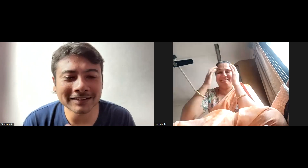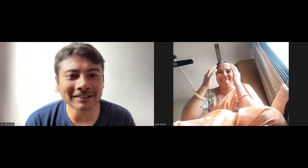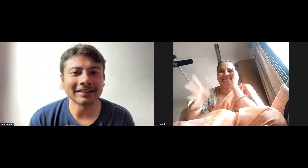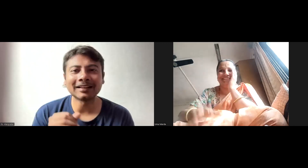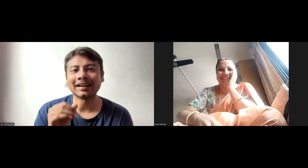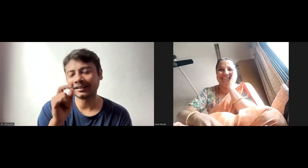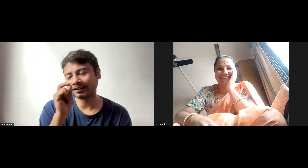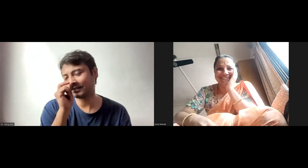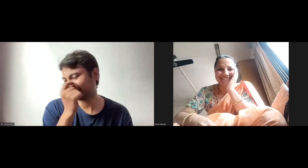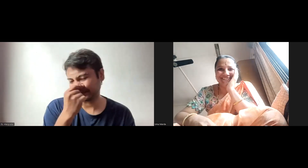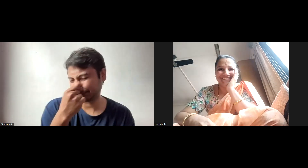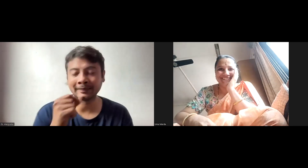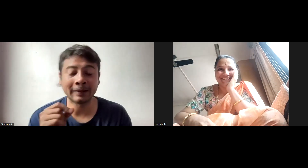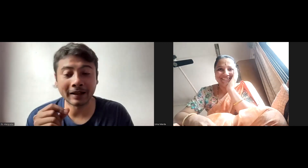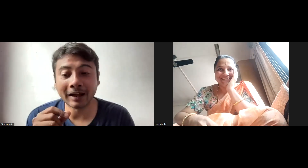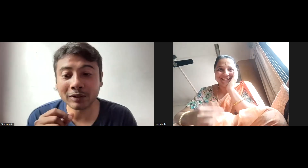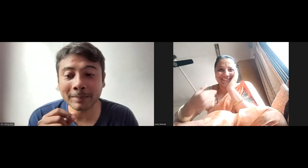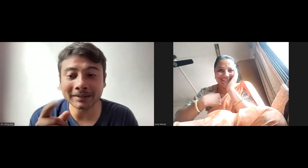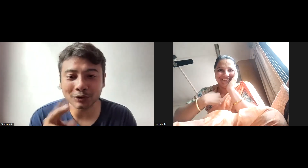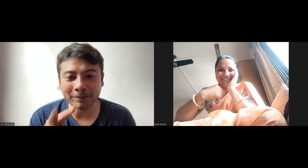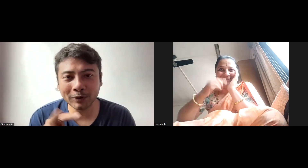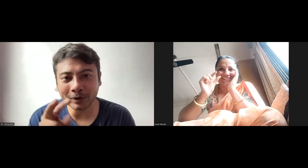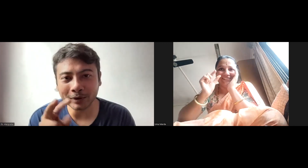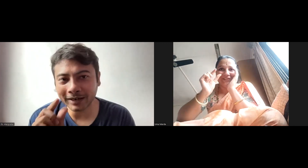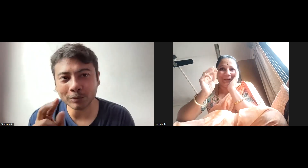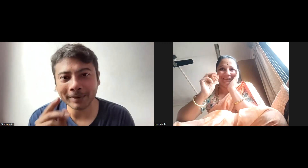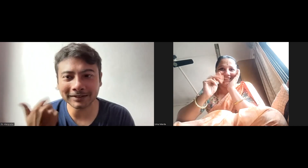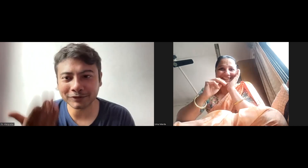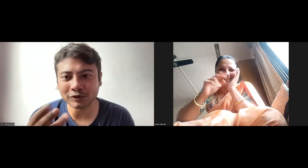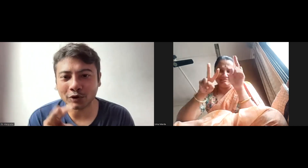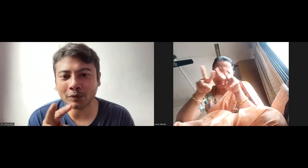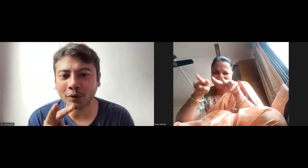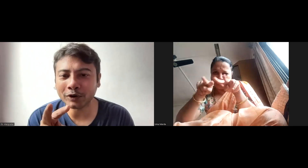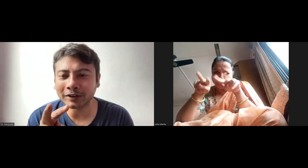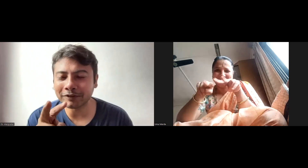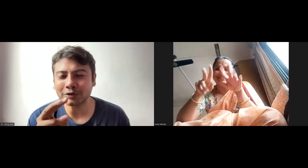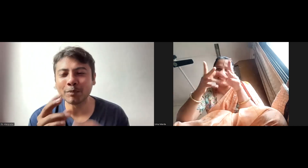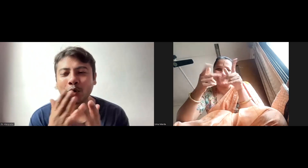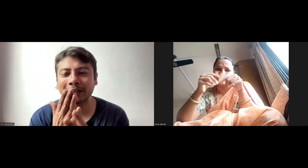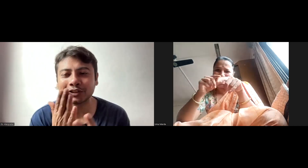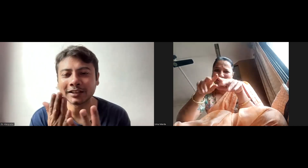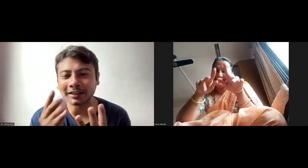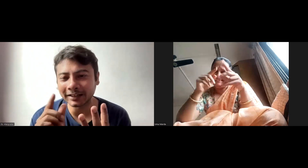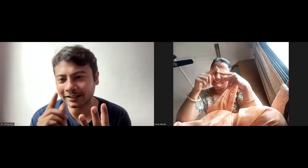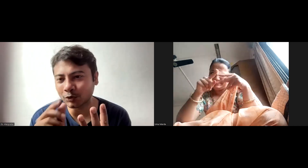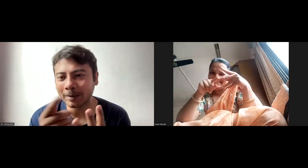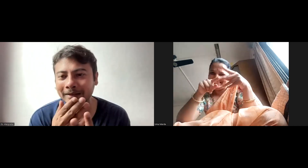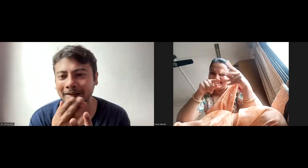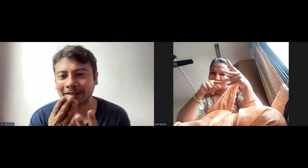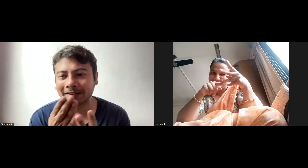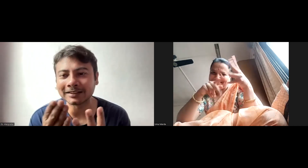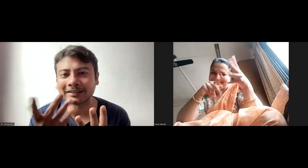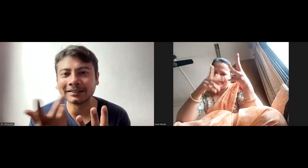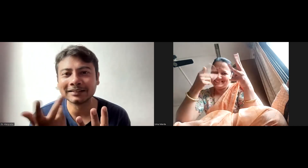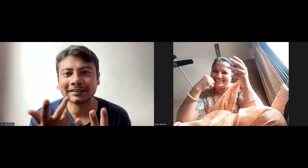Uma Mataji is asking that Anutama Mataji, you have been looking at Uma Mataji for so long. What do you think? Which mode is Uma